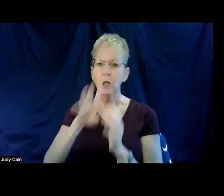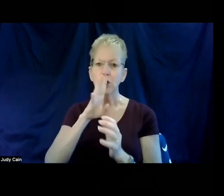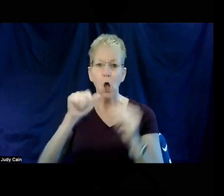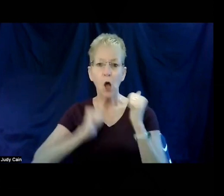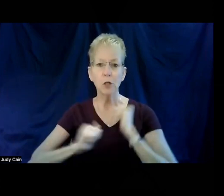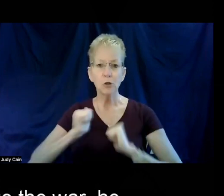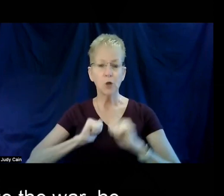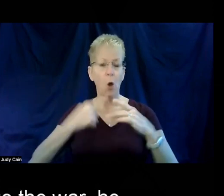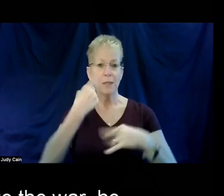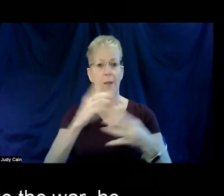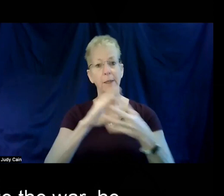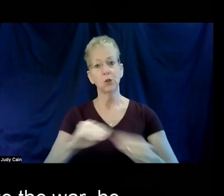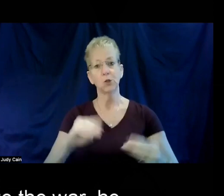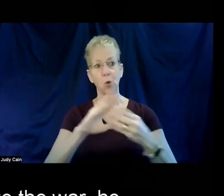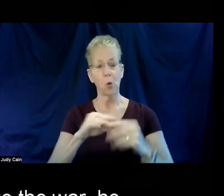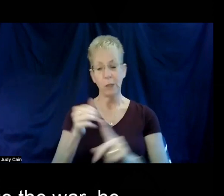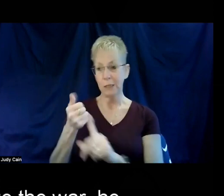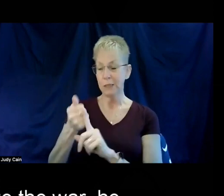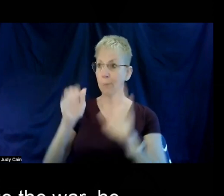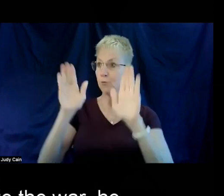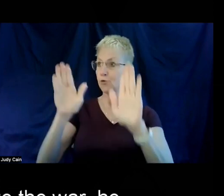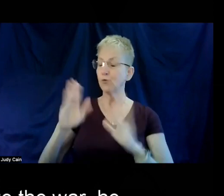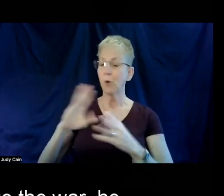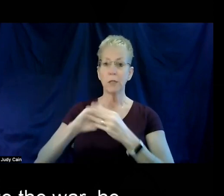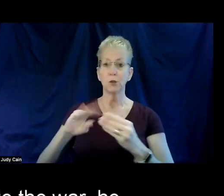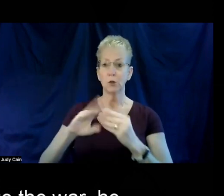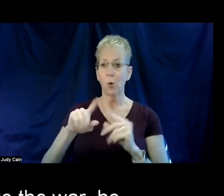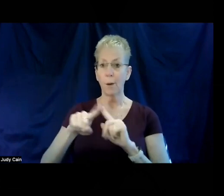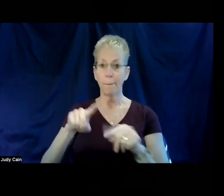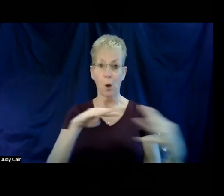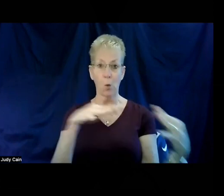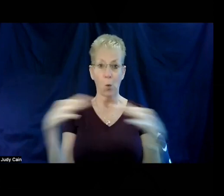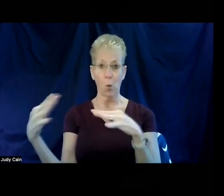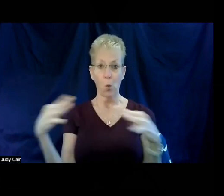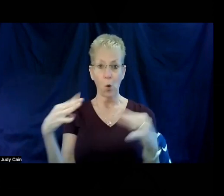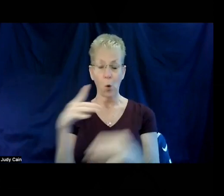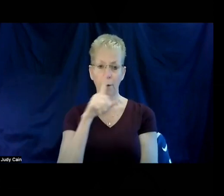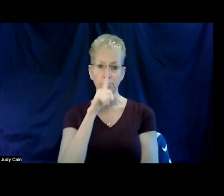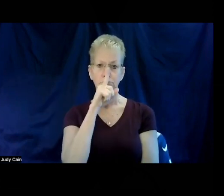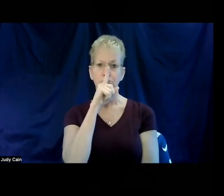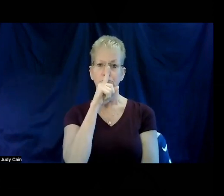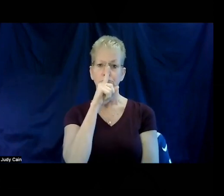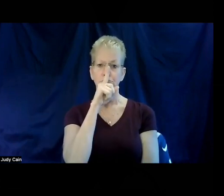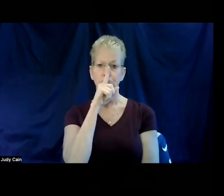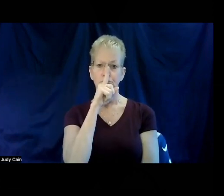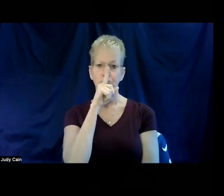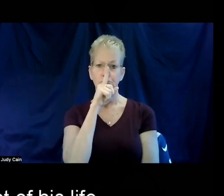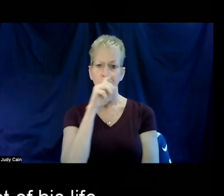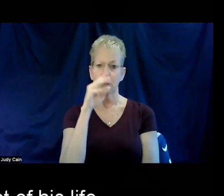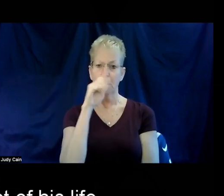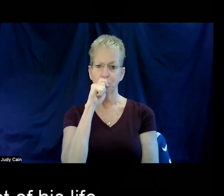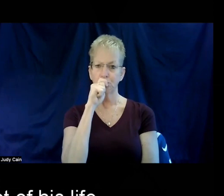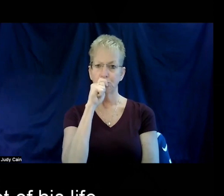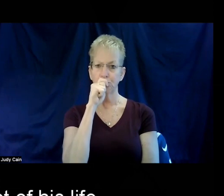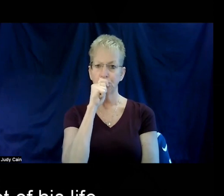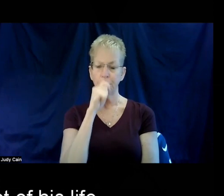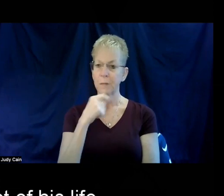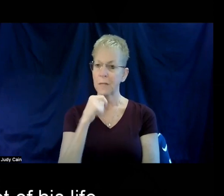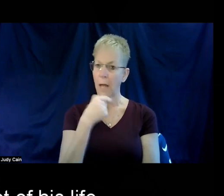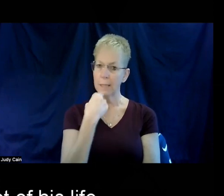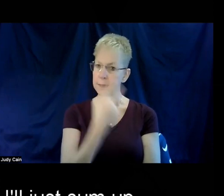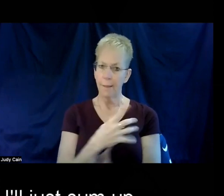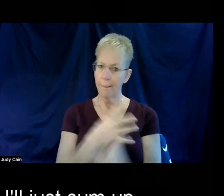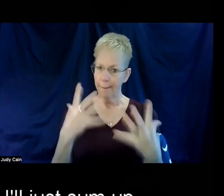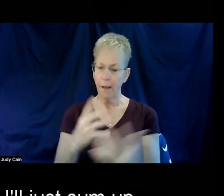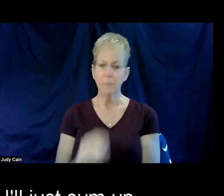great storyteller, but when it comes to the war, he skirted around a whole lot. So that informed a lot of his life